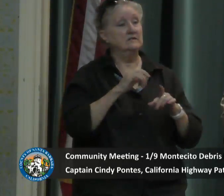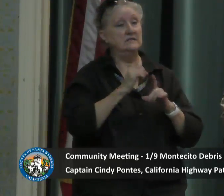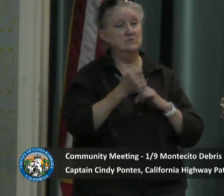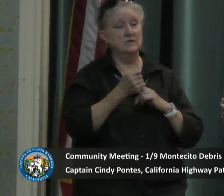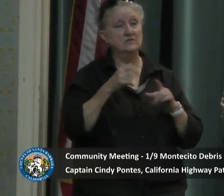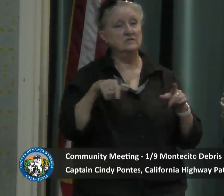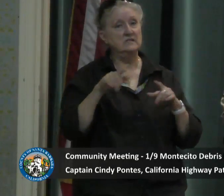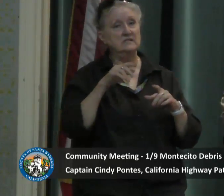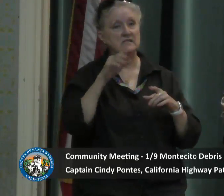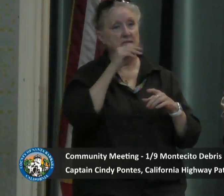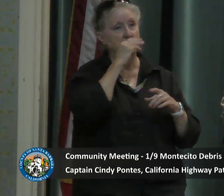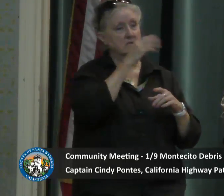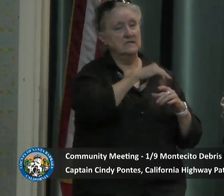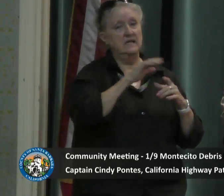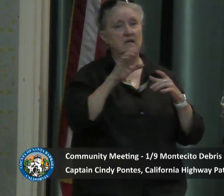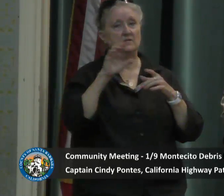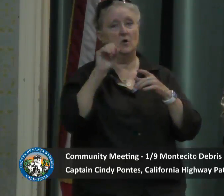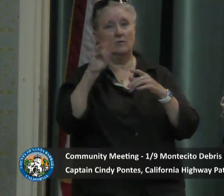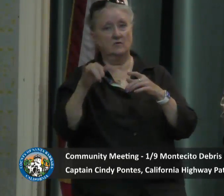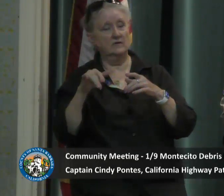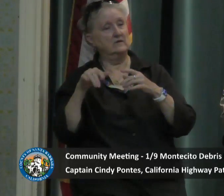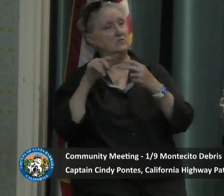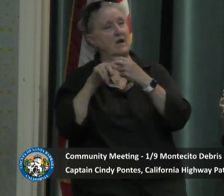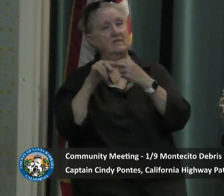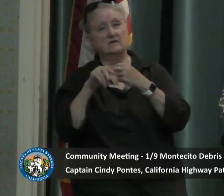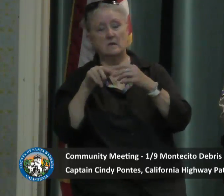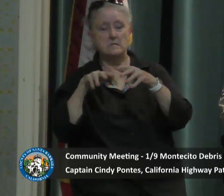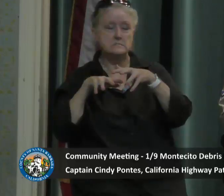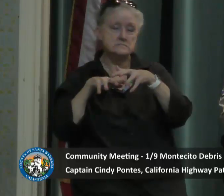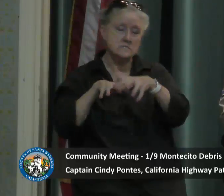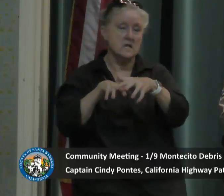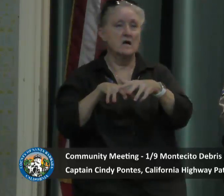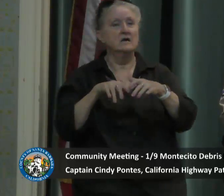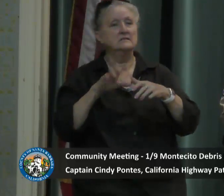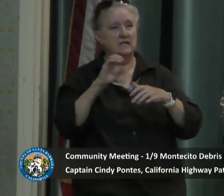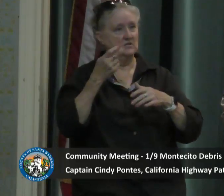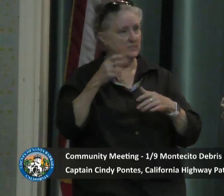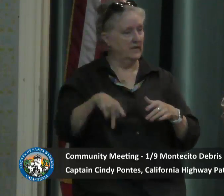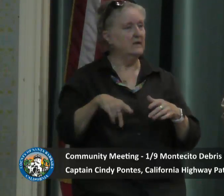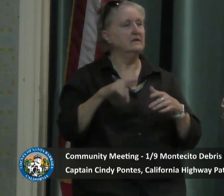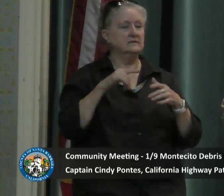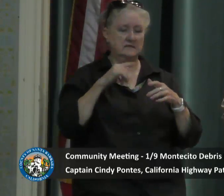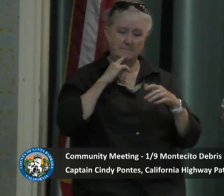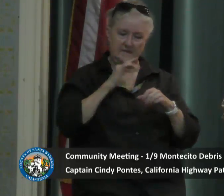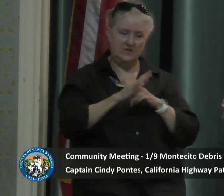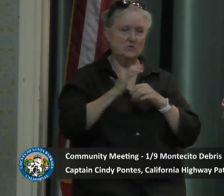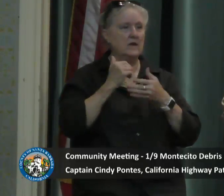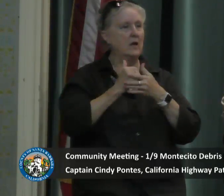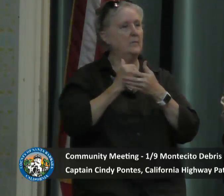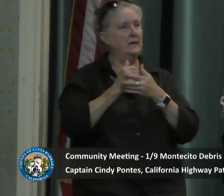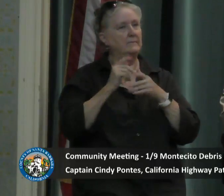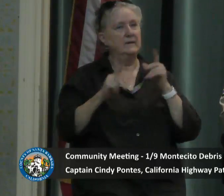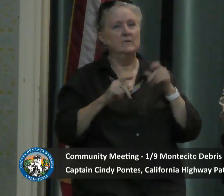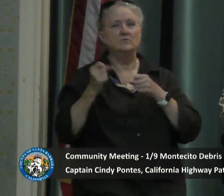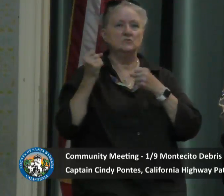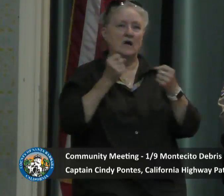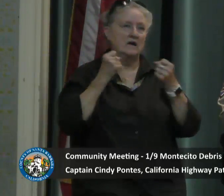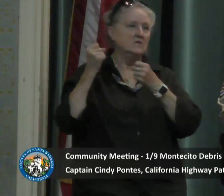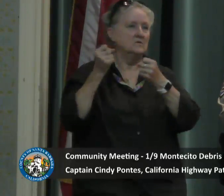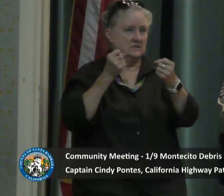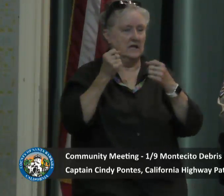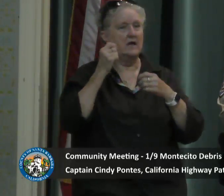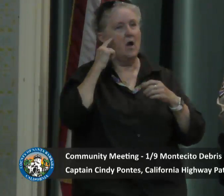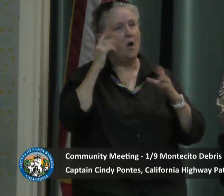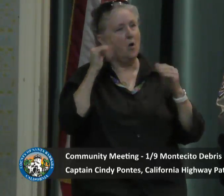Carpinteria is extremely congested. The CHP is committed to assisting the motorists in these areas. I hope you guys